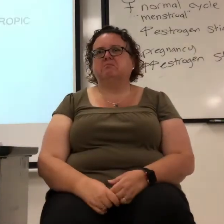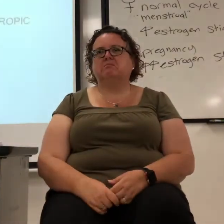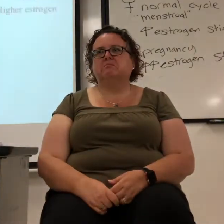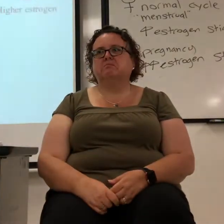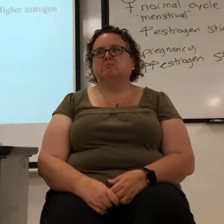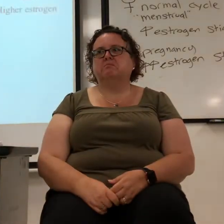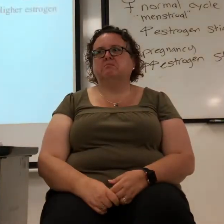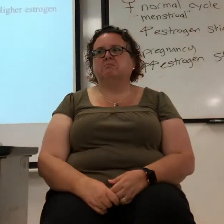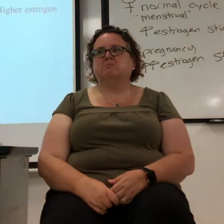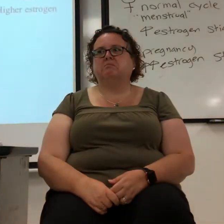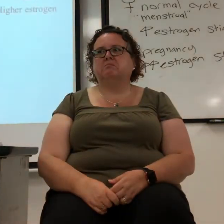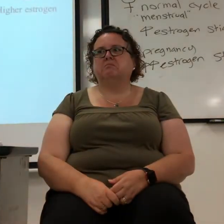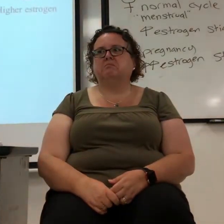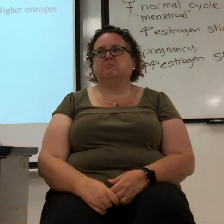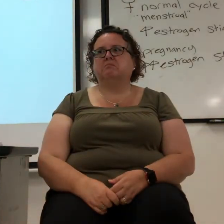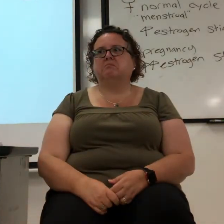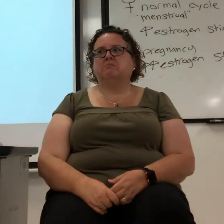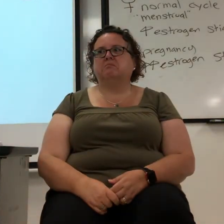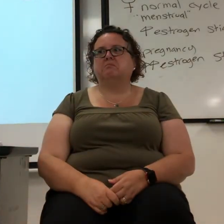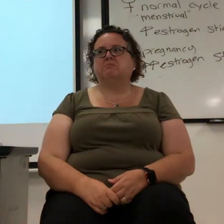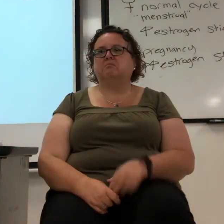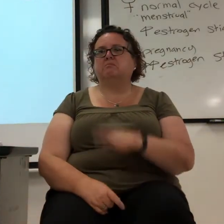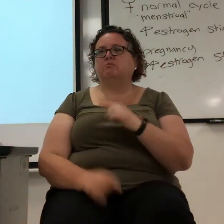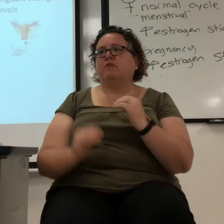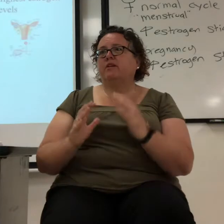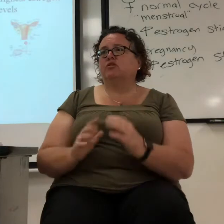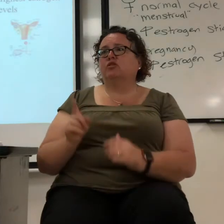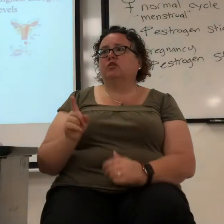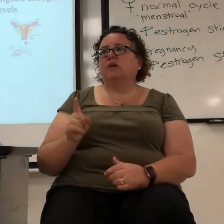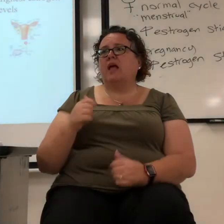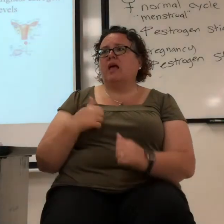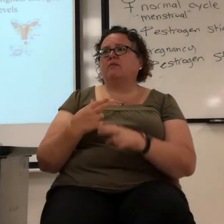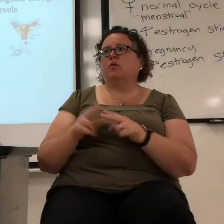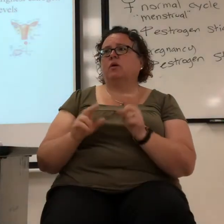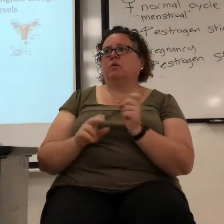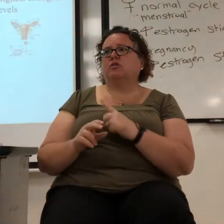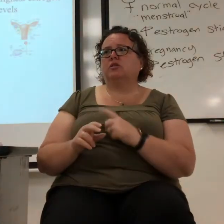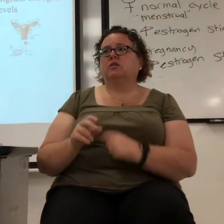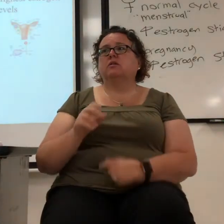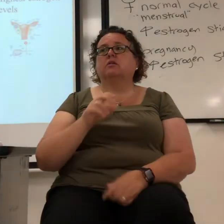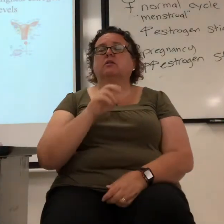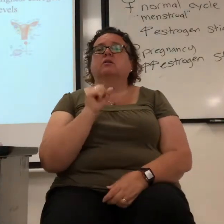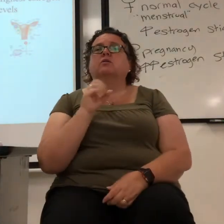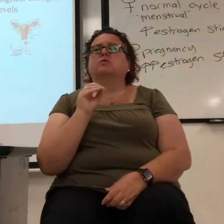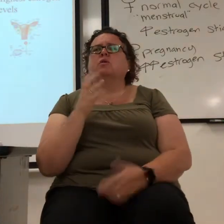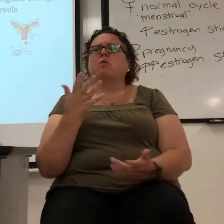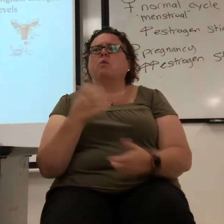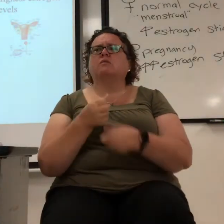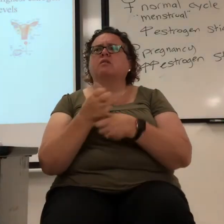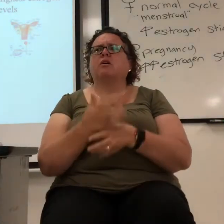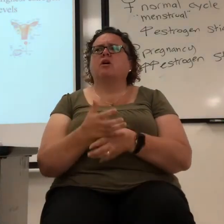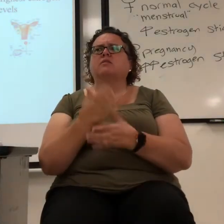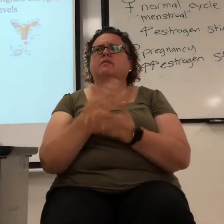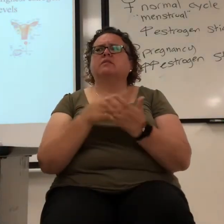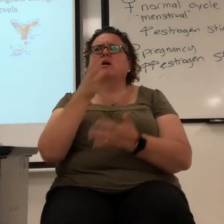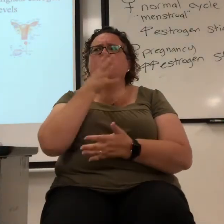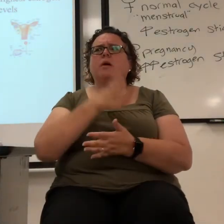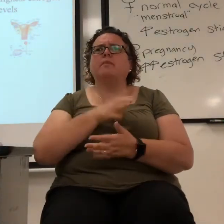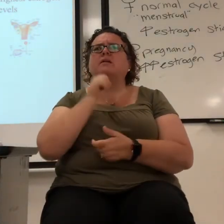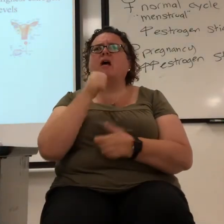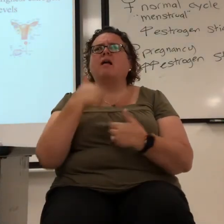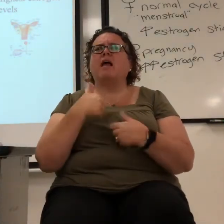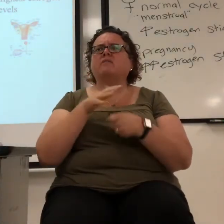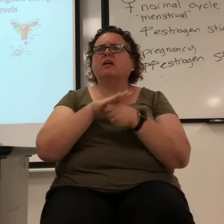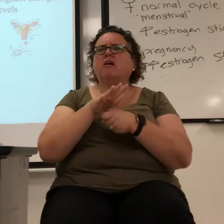All right, let's see here. Yeah? I have a quick question. So what's the cause of someone not having a lot of